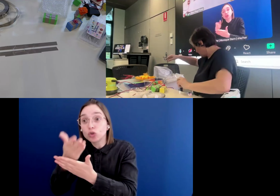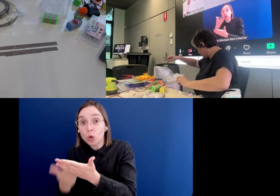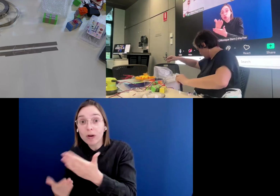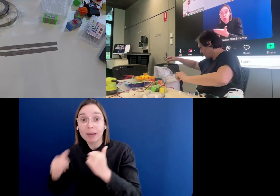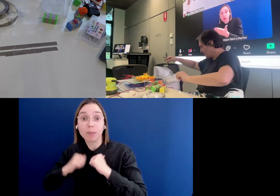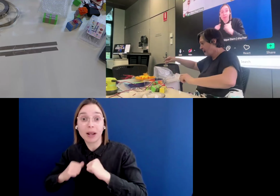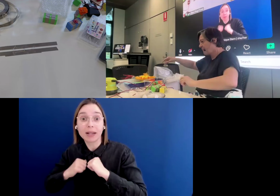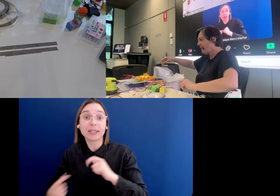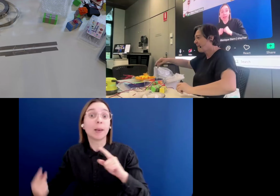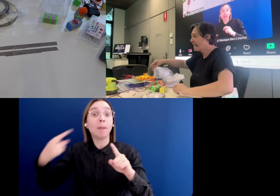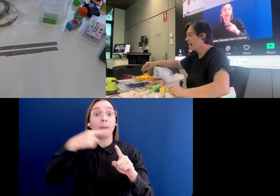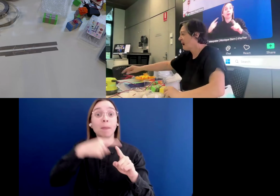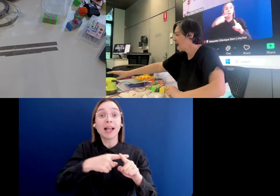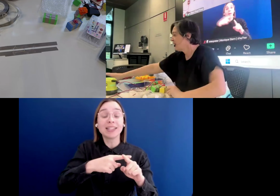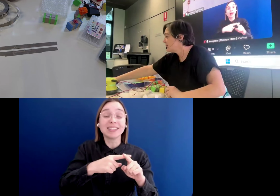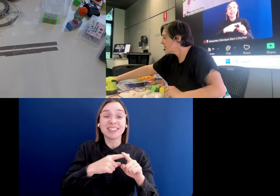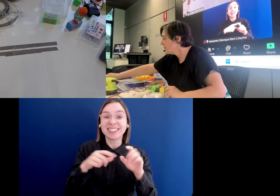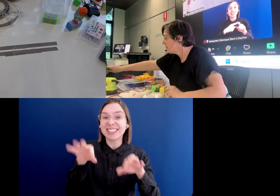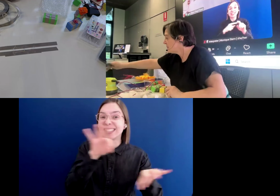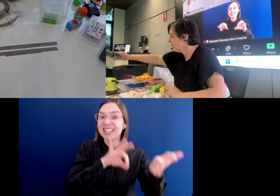All